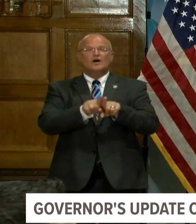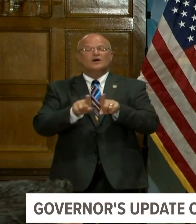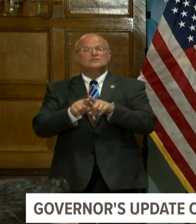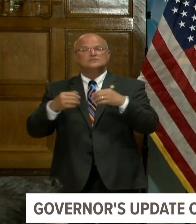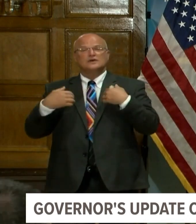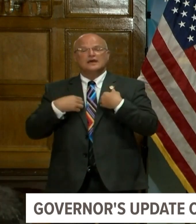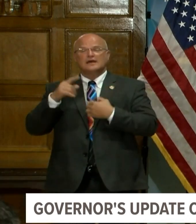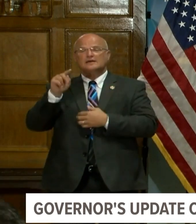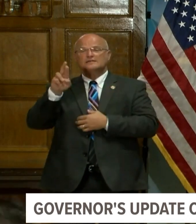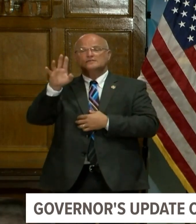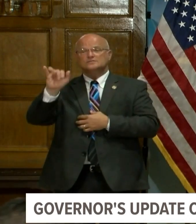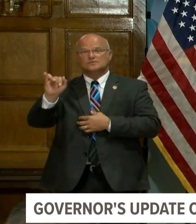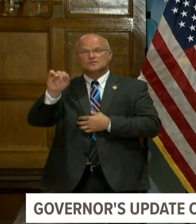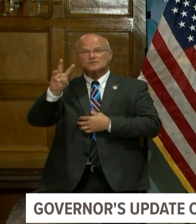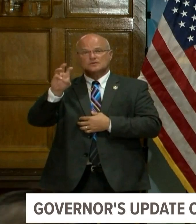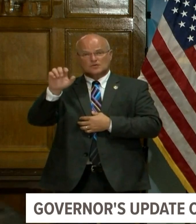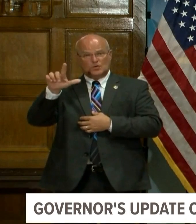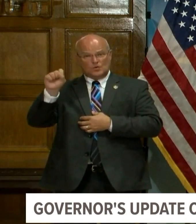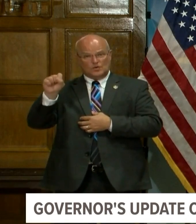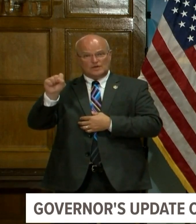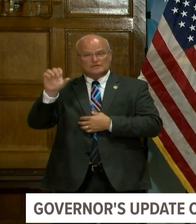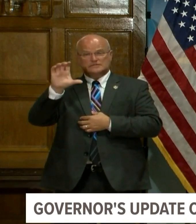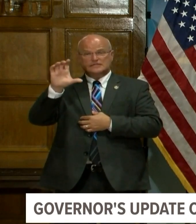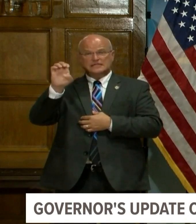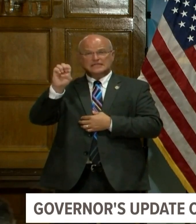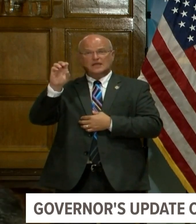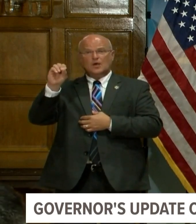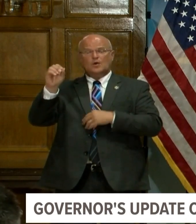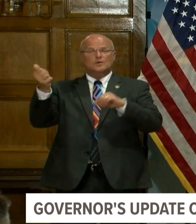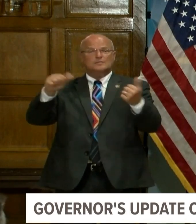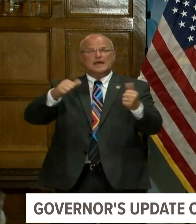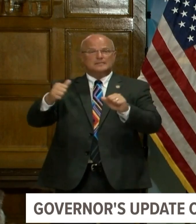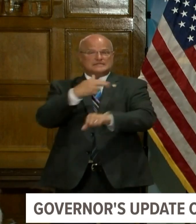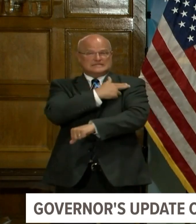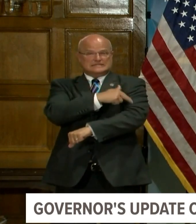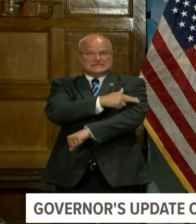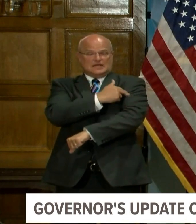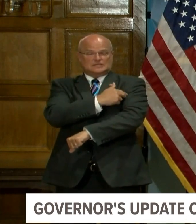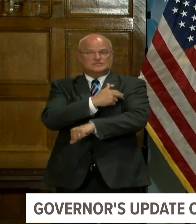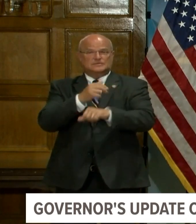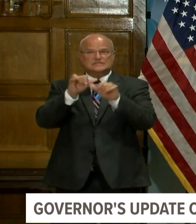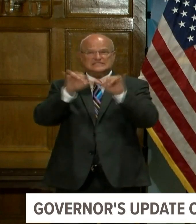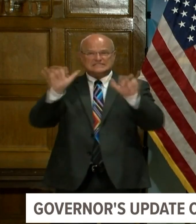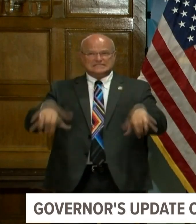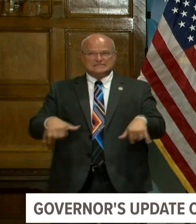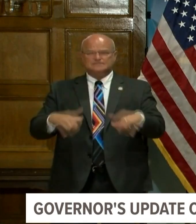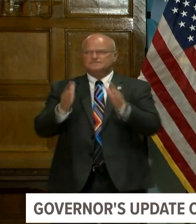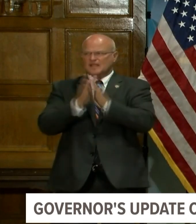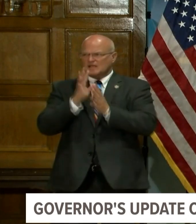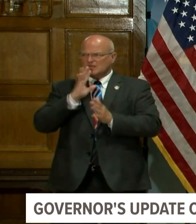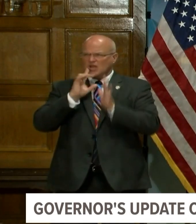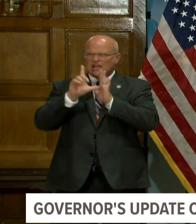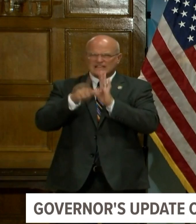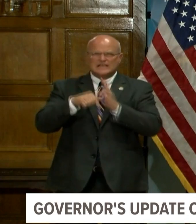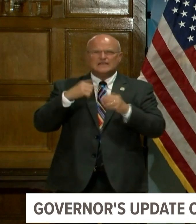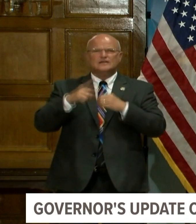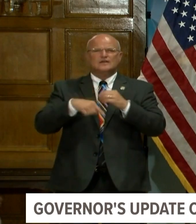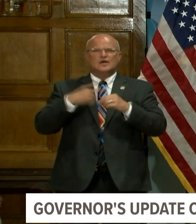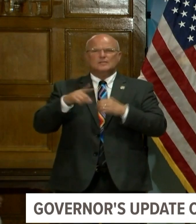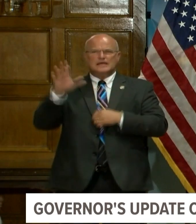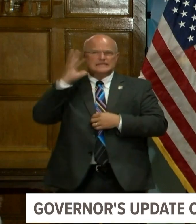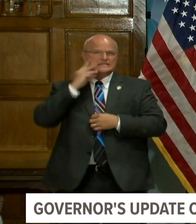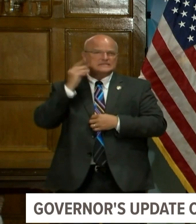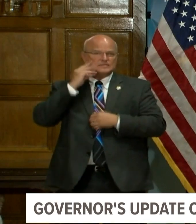by Troy Wells, the CEO of the Baptist Health Systems, and I've asked him to talk a little bit later about